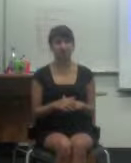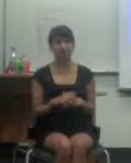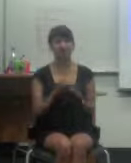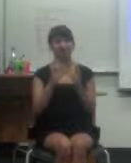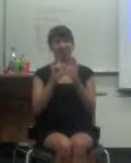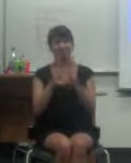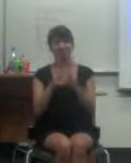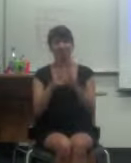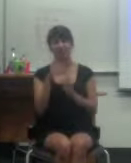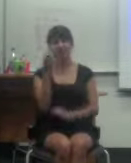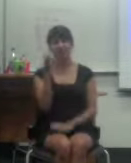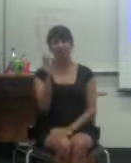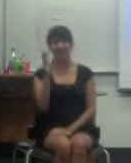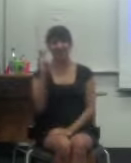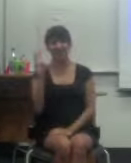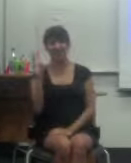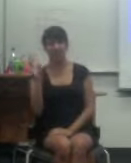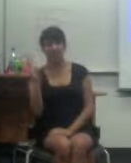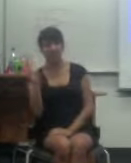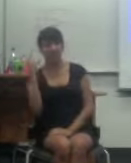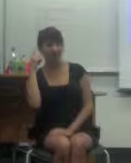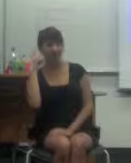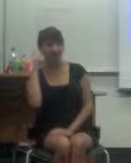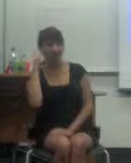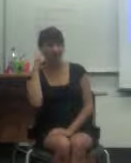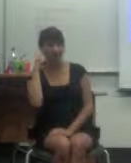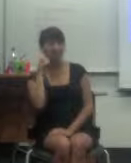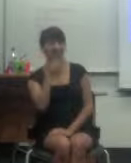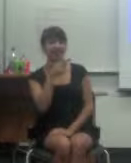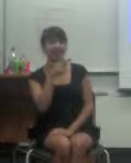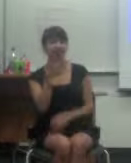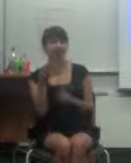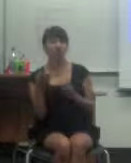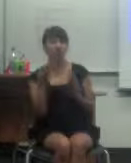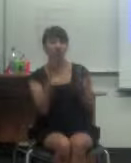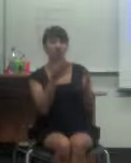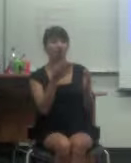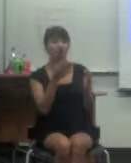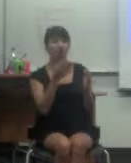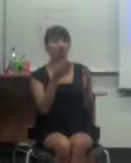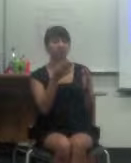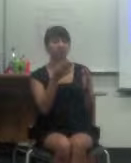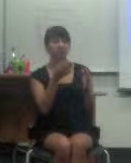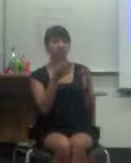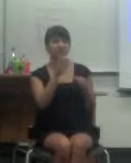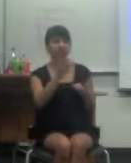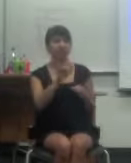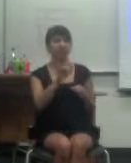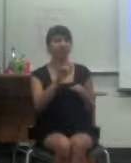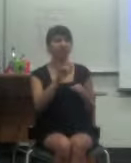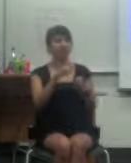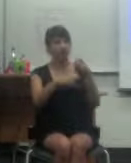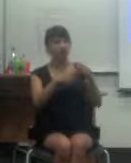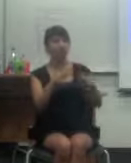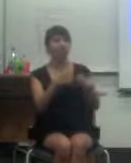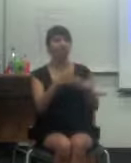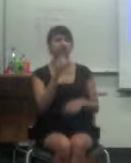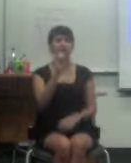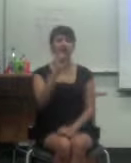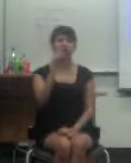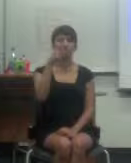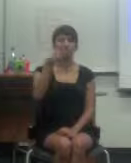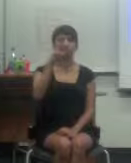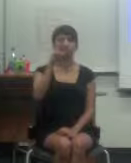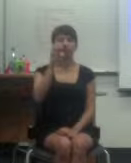1967, I think it was, he took it to the Supreme Court and he won. And he was able to continue boxing. The